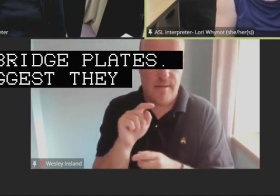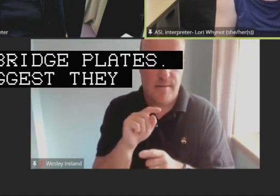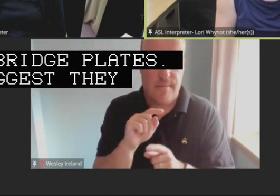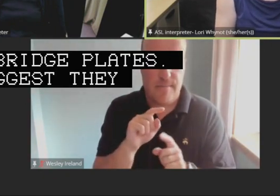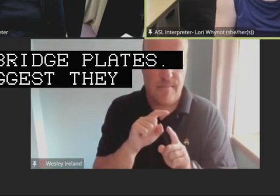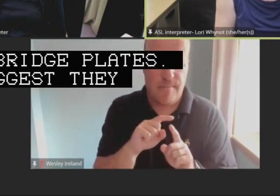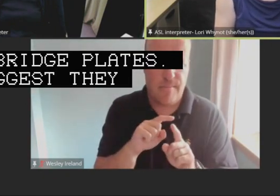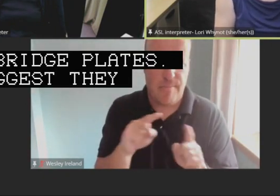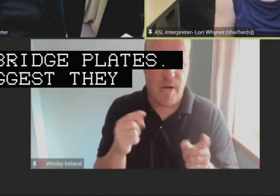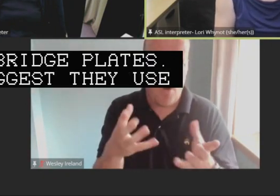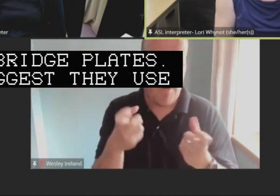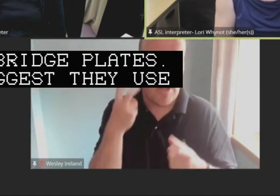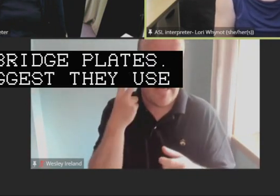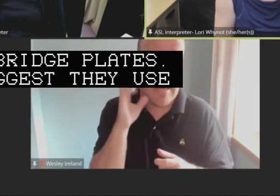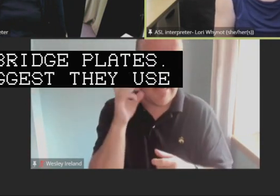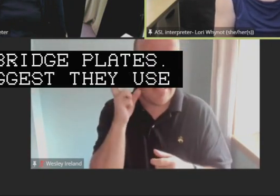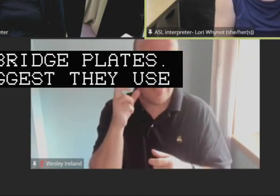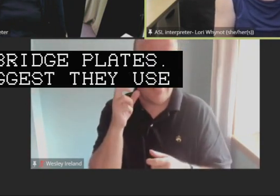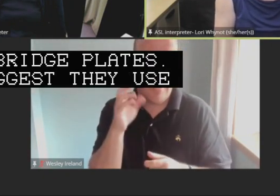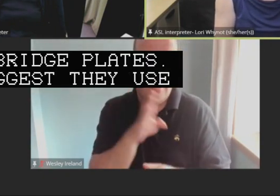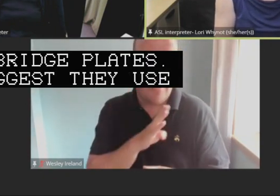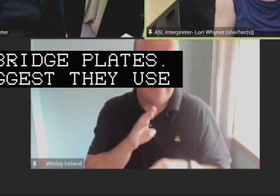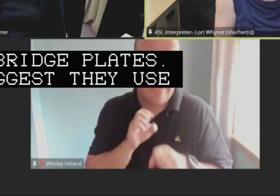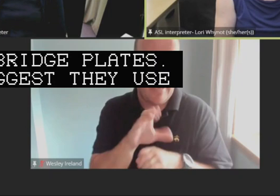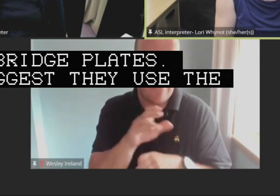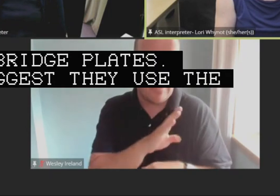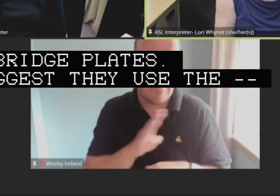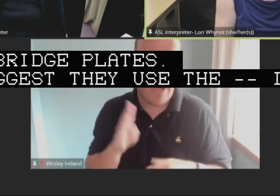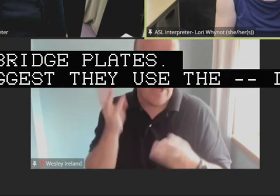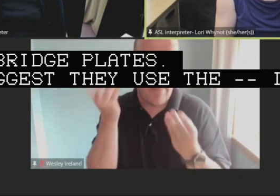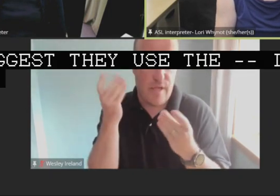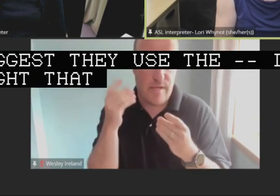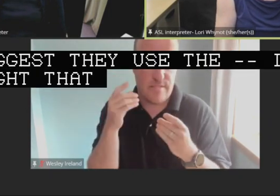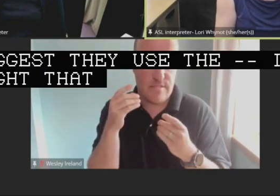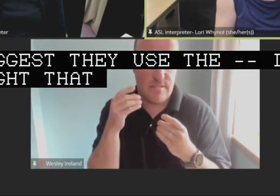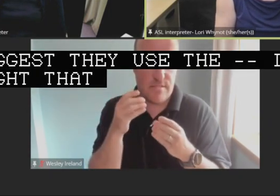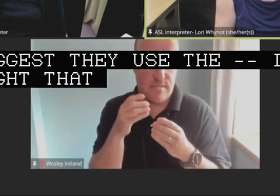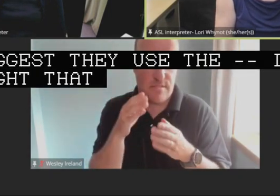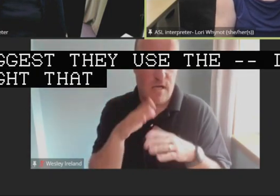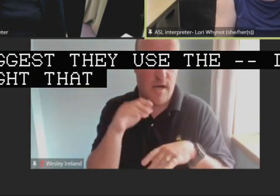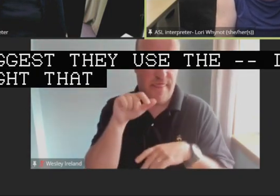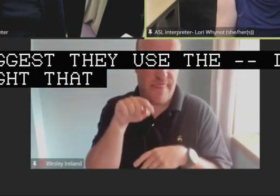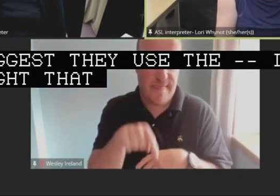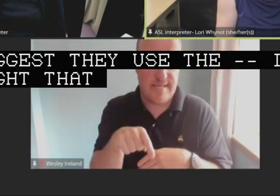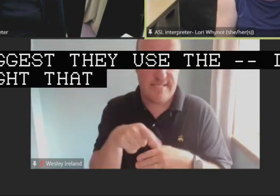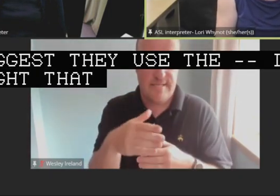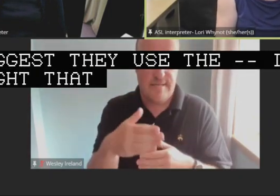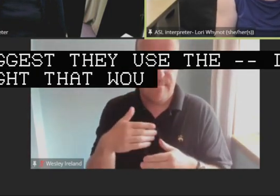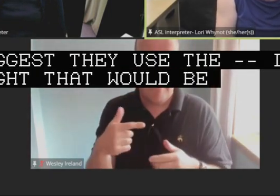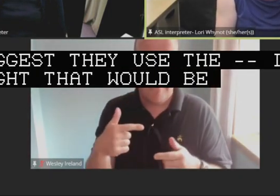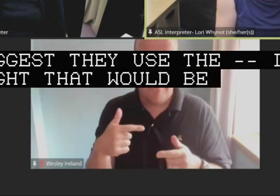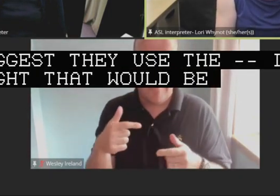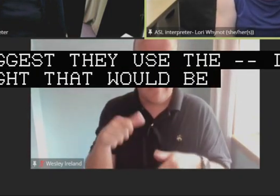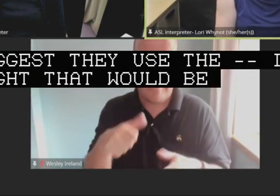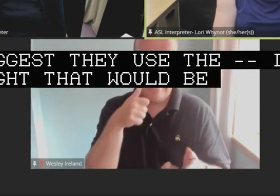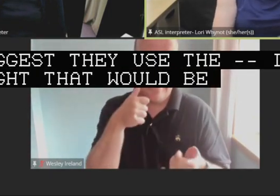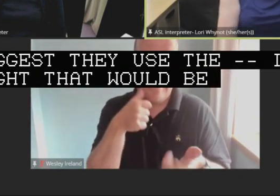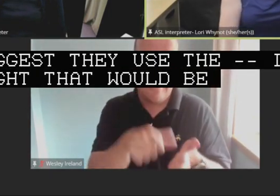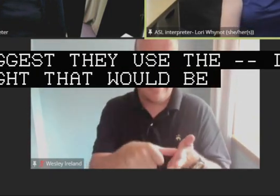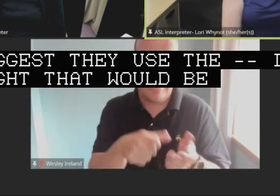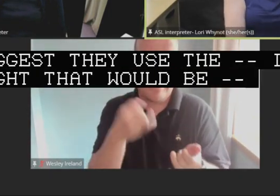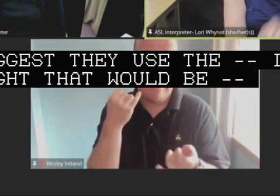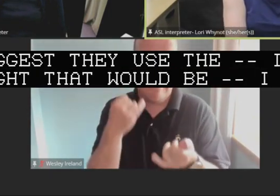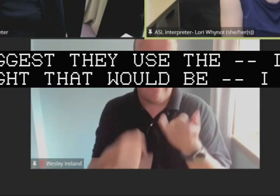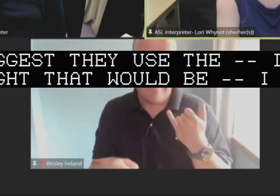the flush patios, because I thought that would be convenient, I guess. But I actually wanted to hear the board's thoughts on this